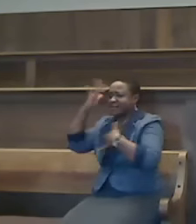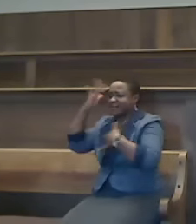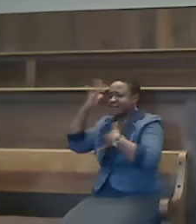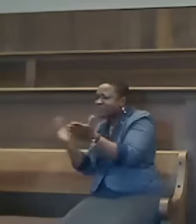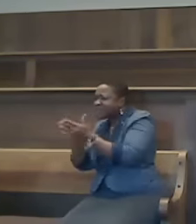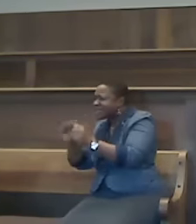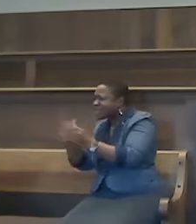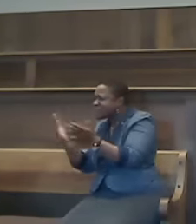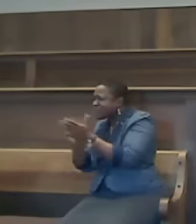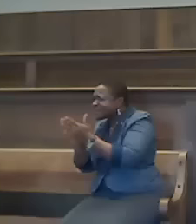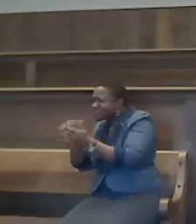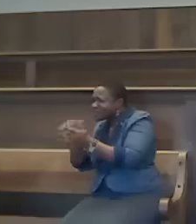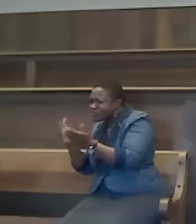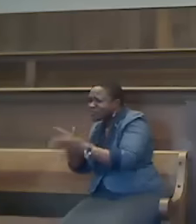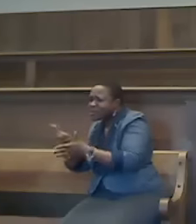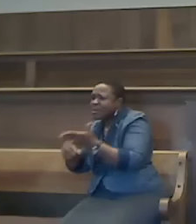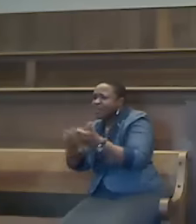sick.